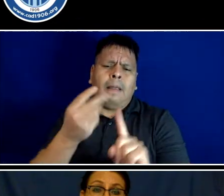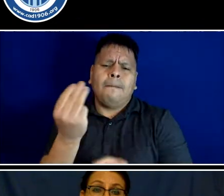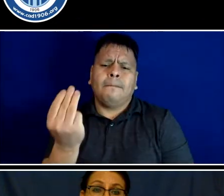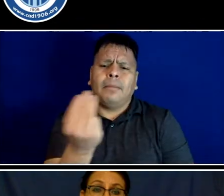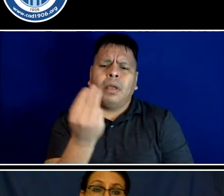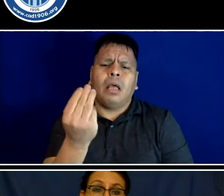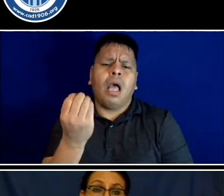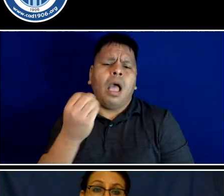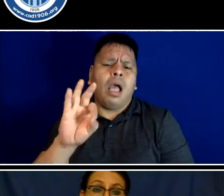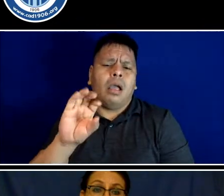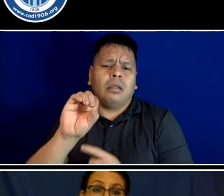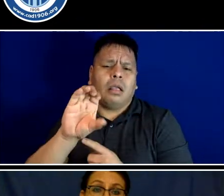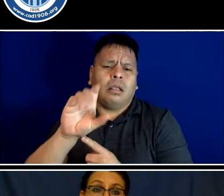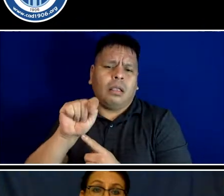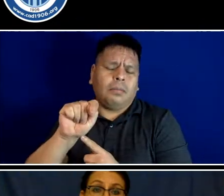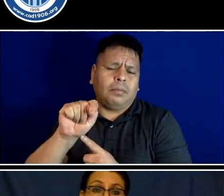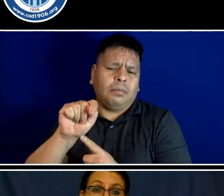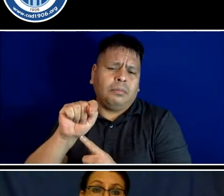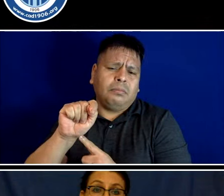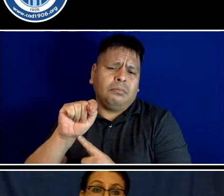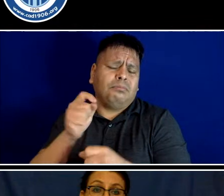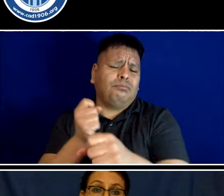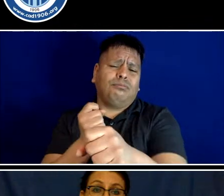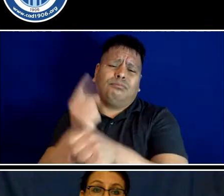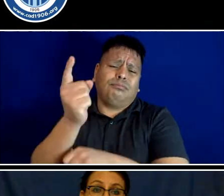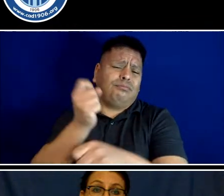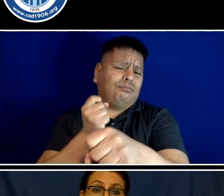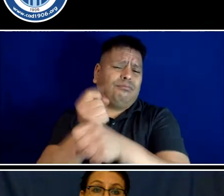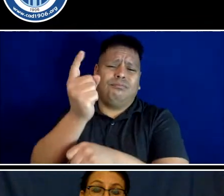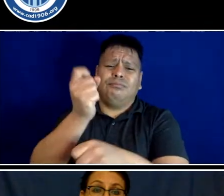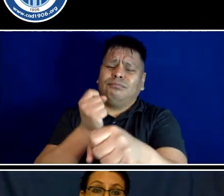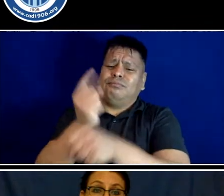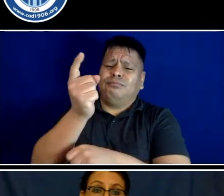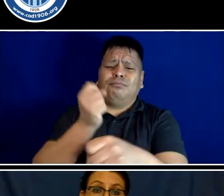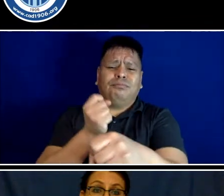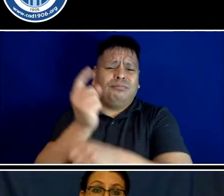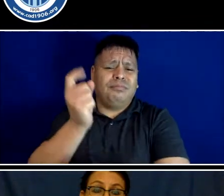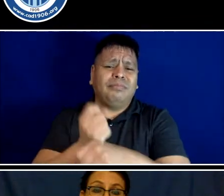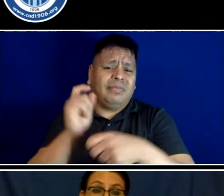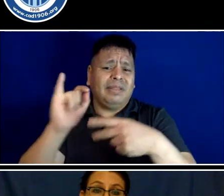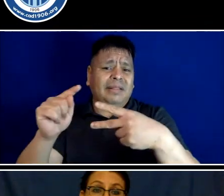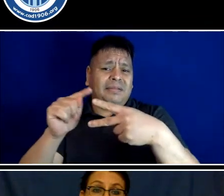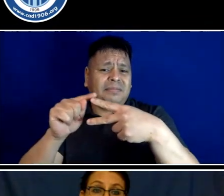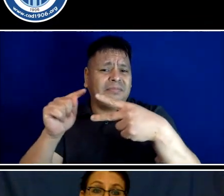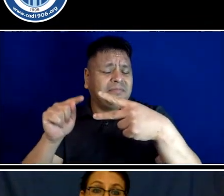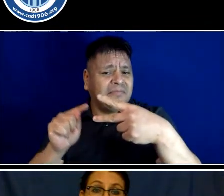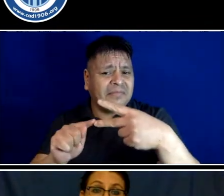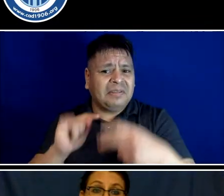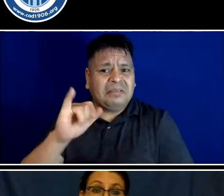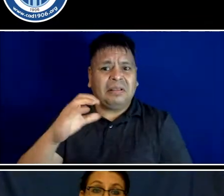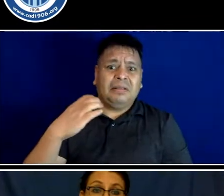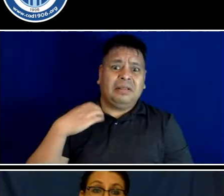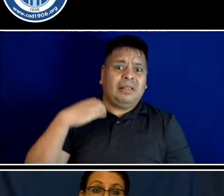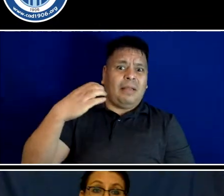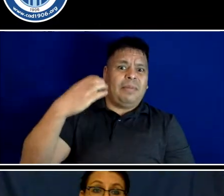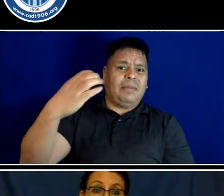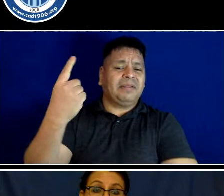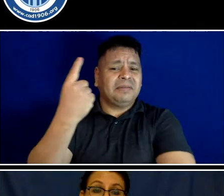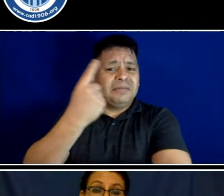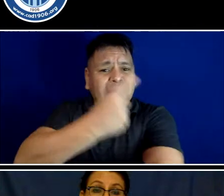celebrate Columbus Day. And that day is on the second Monday of October, again, also on an annual basis.